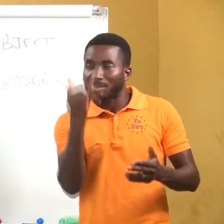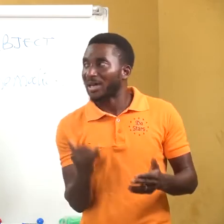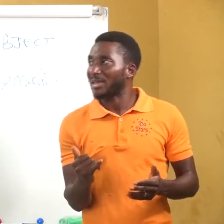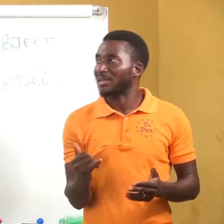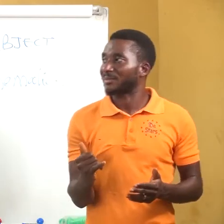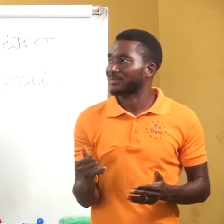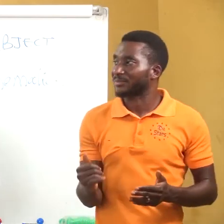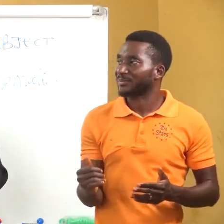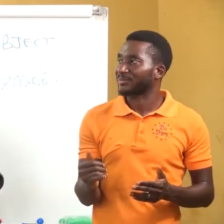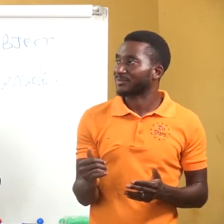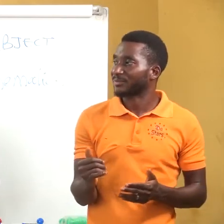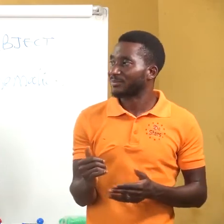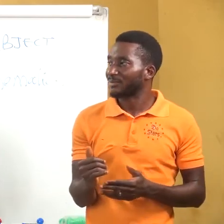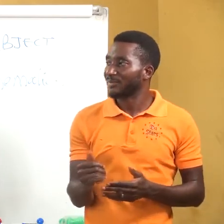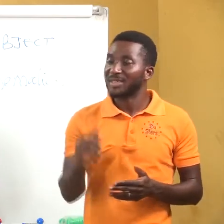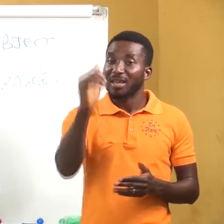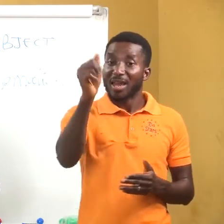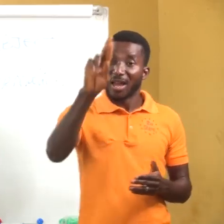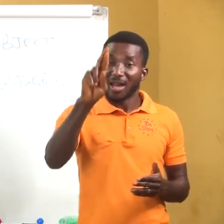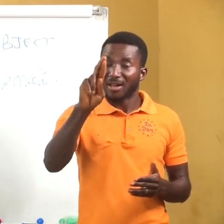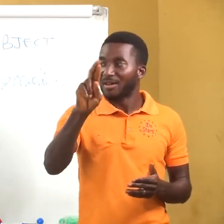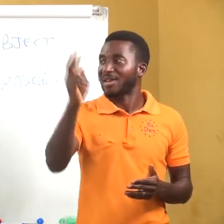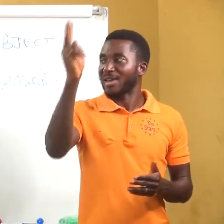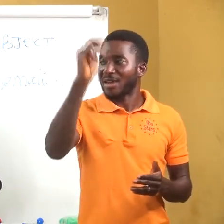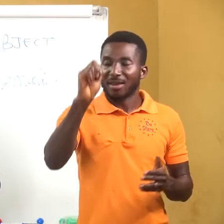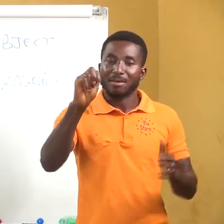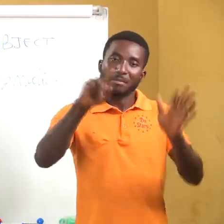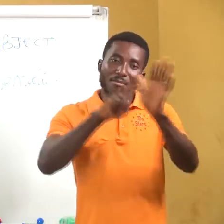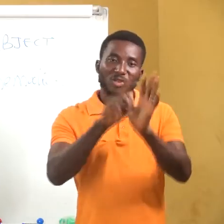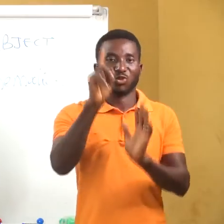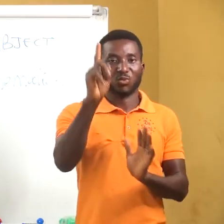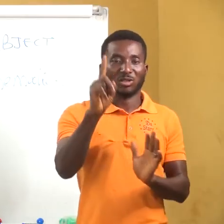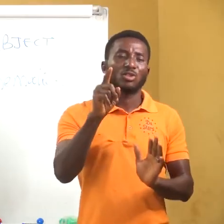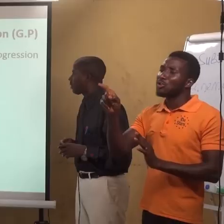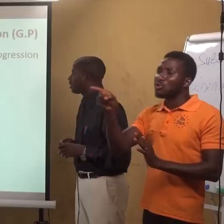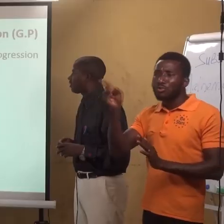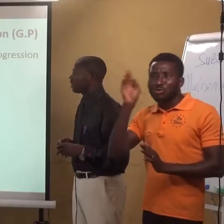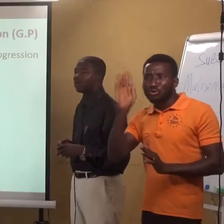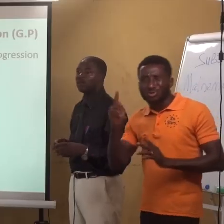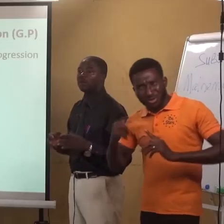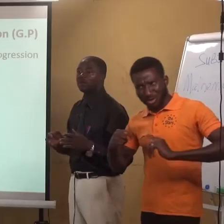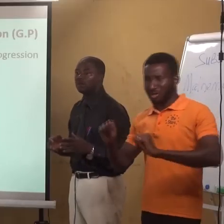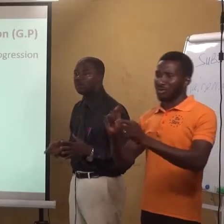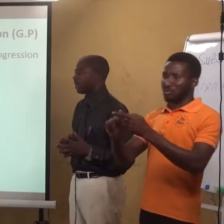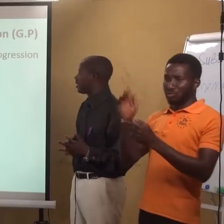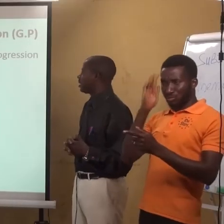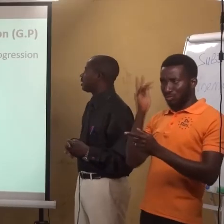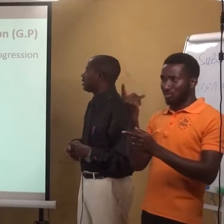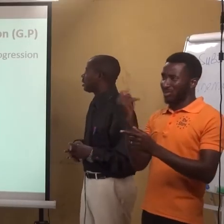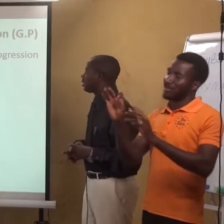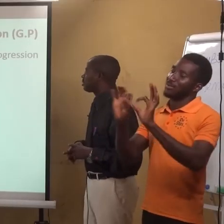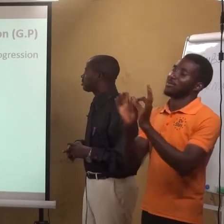n minus 1. You should try as much as possible to know this formula. Or the nth term is equally known as